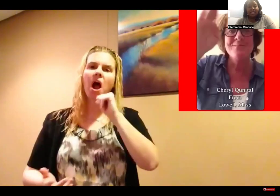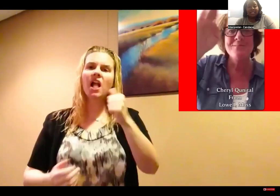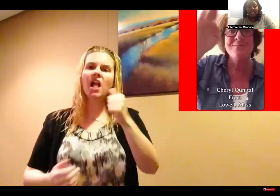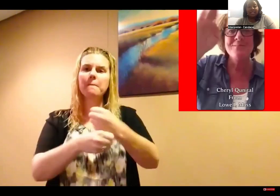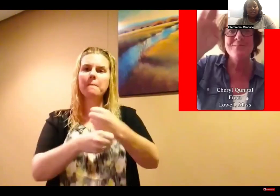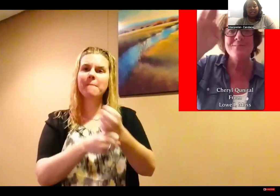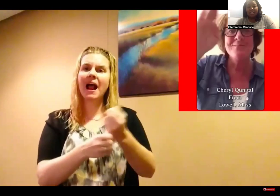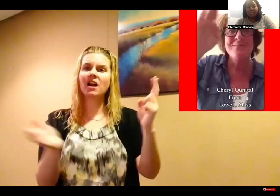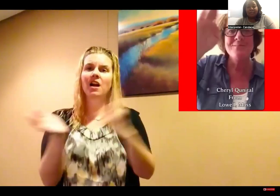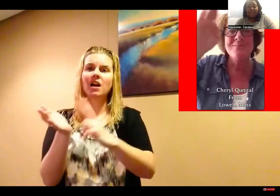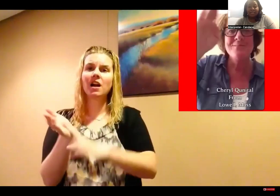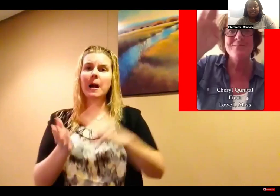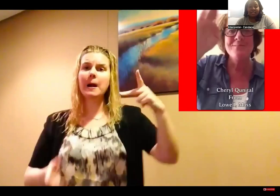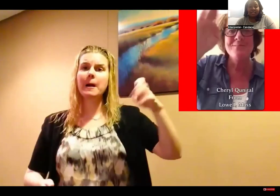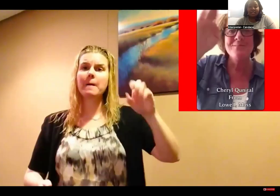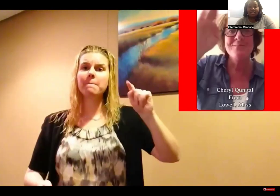Understand, thinking,